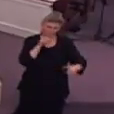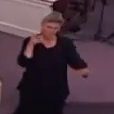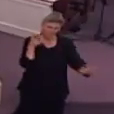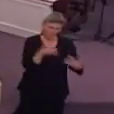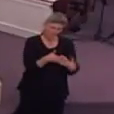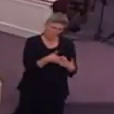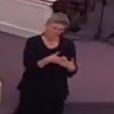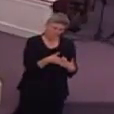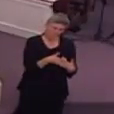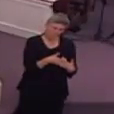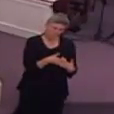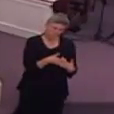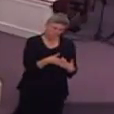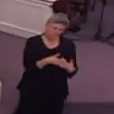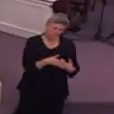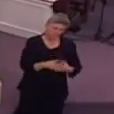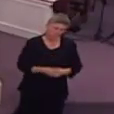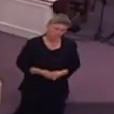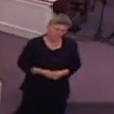in.